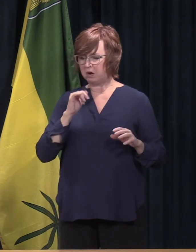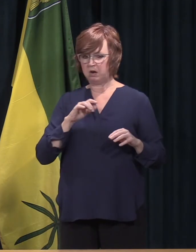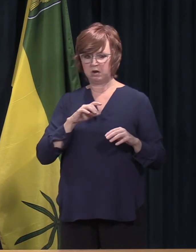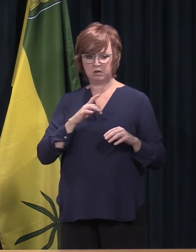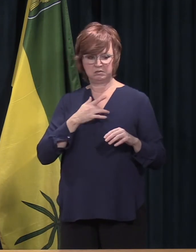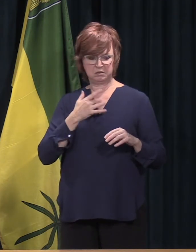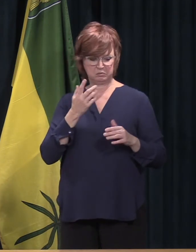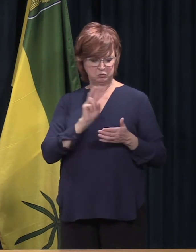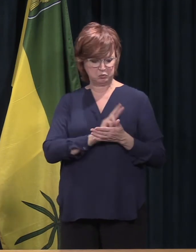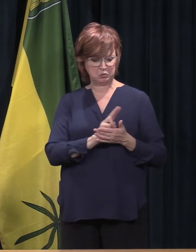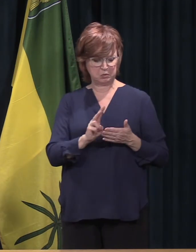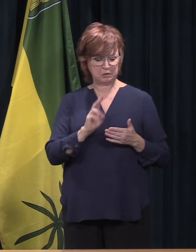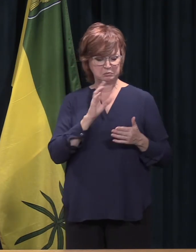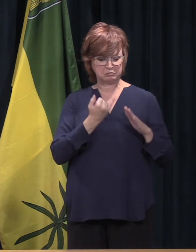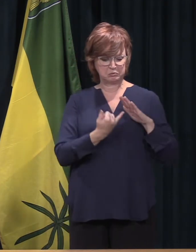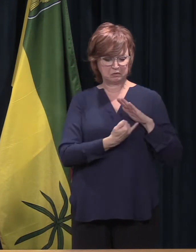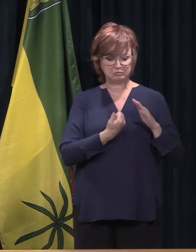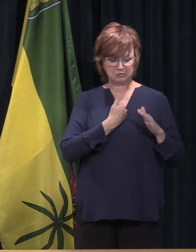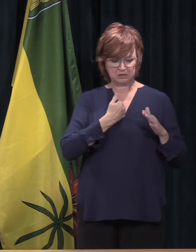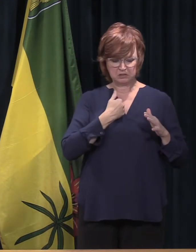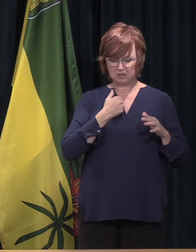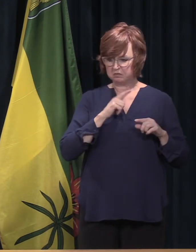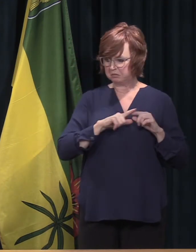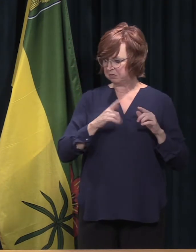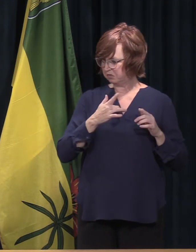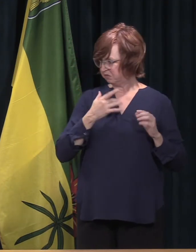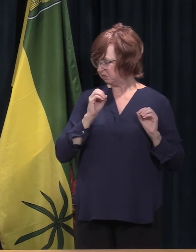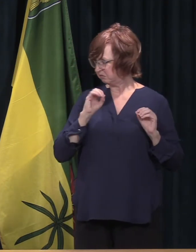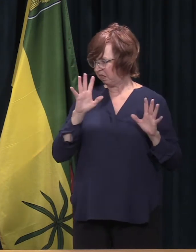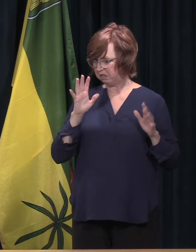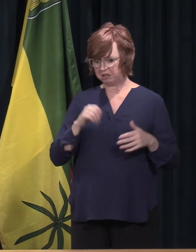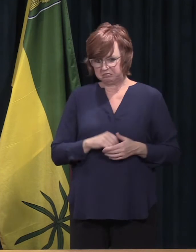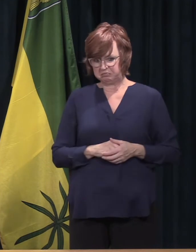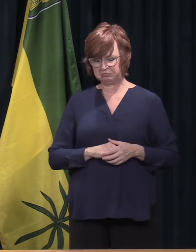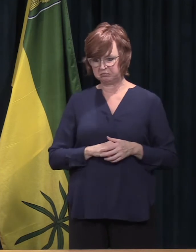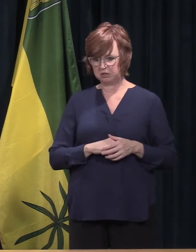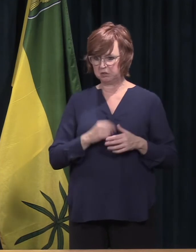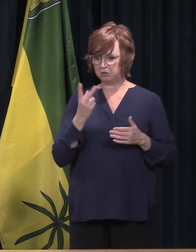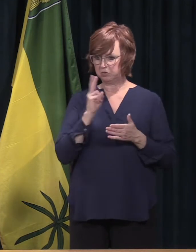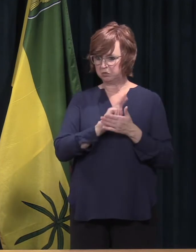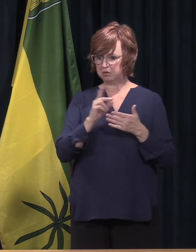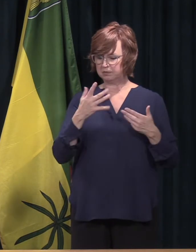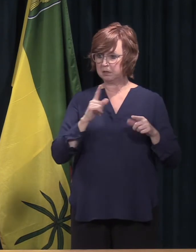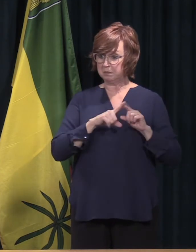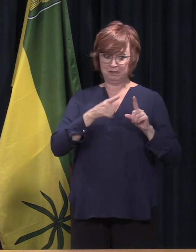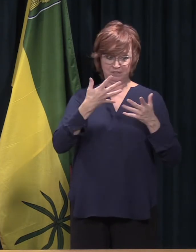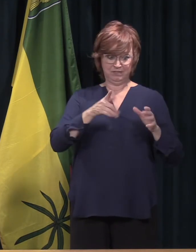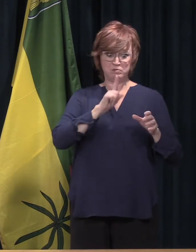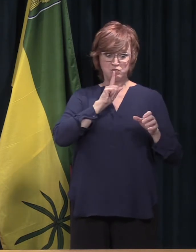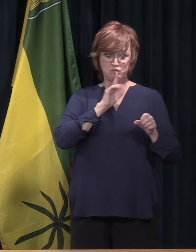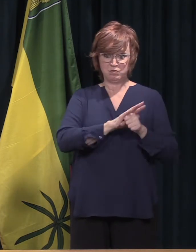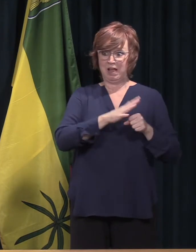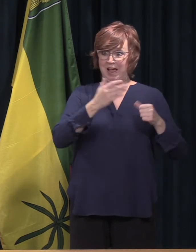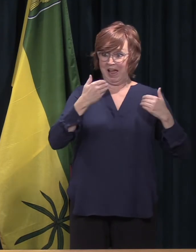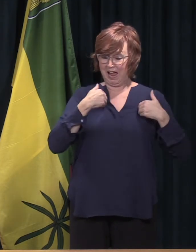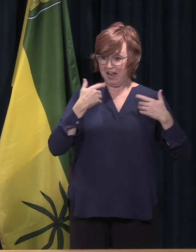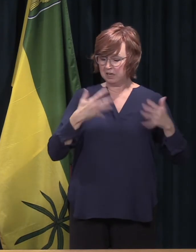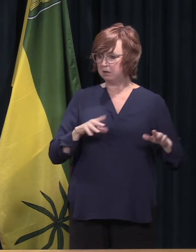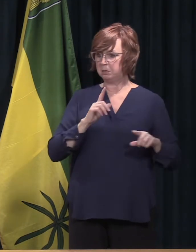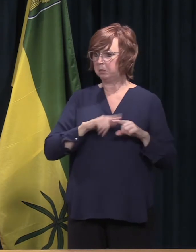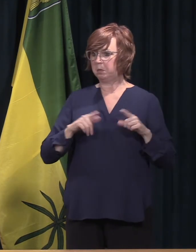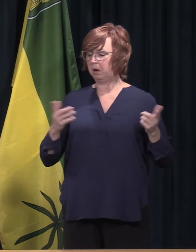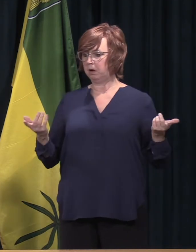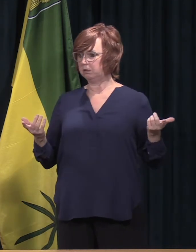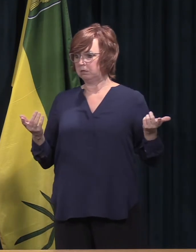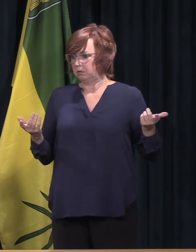they have symptoms that are enough to actually seek testing because we've already had situations where we've discussed with individuals, or, you come after a long flight,